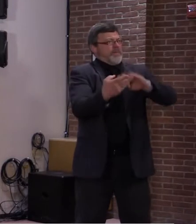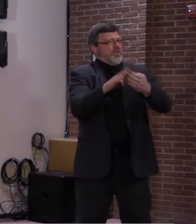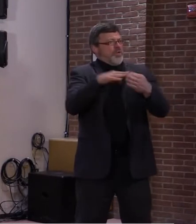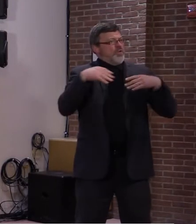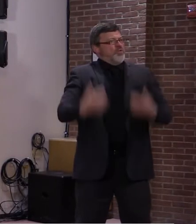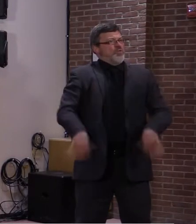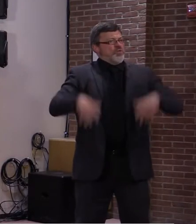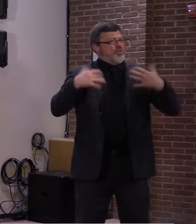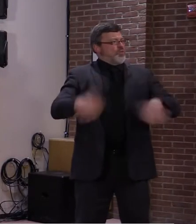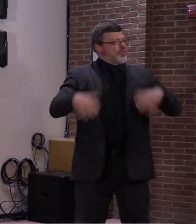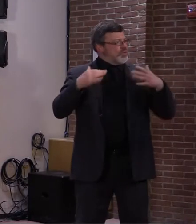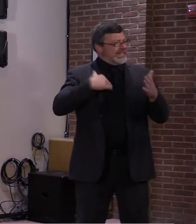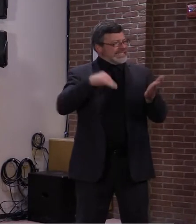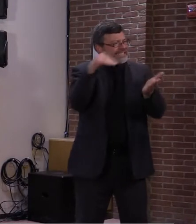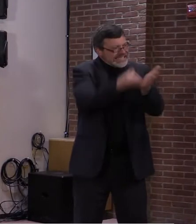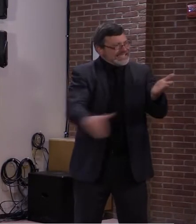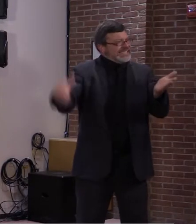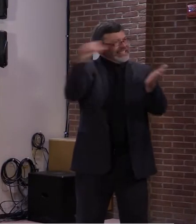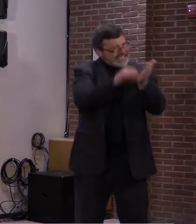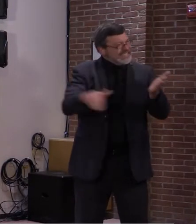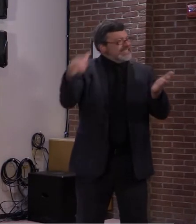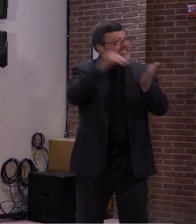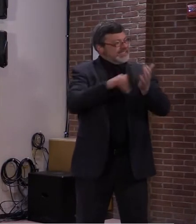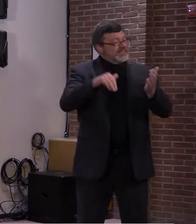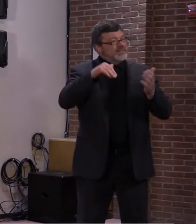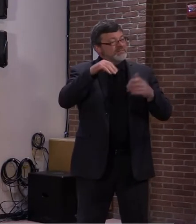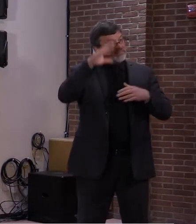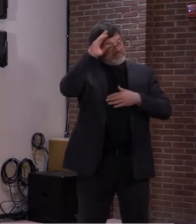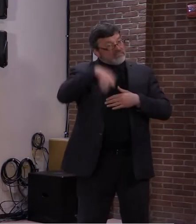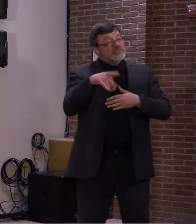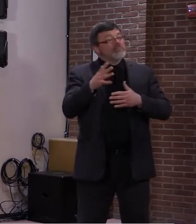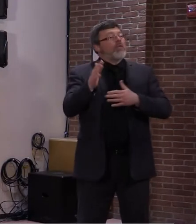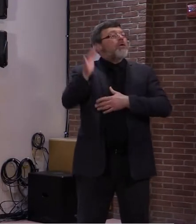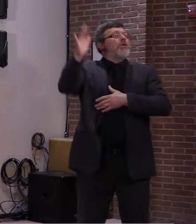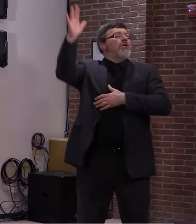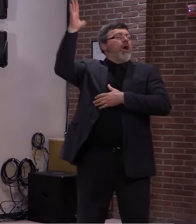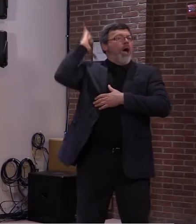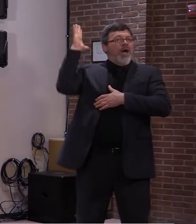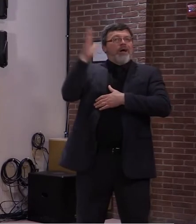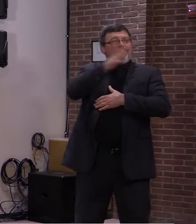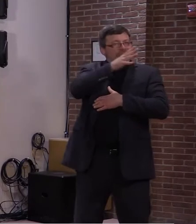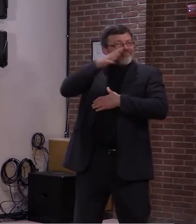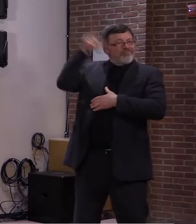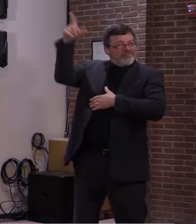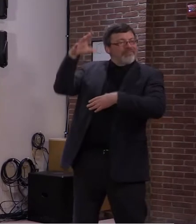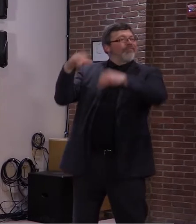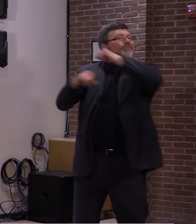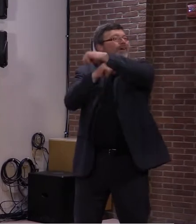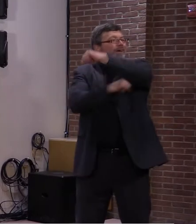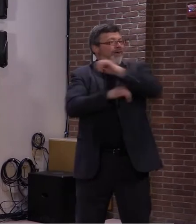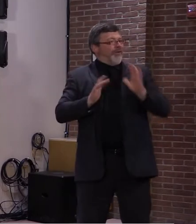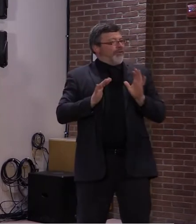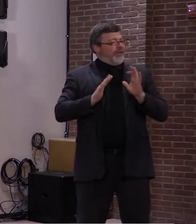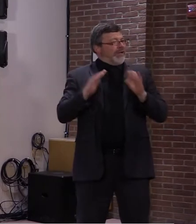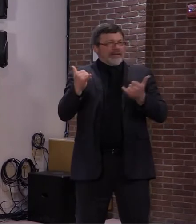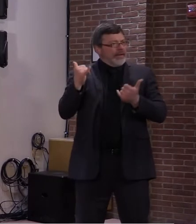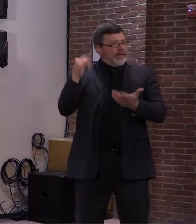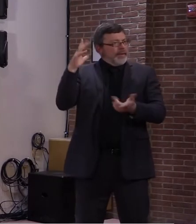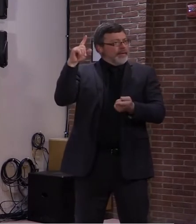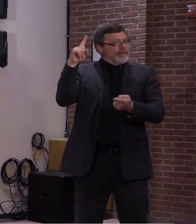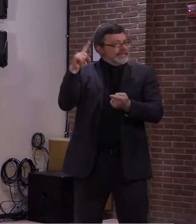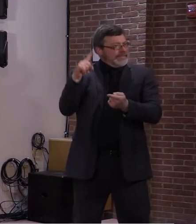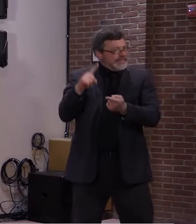the foundation of our economy. In order to reverse these trends, we need to support